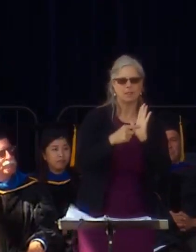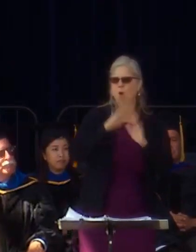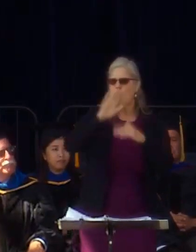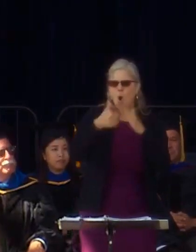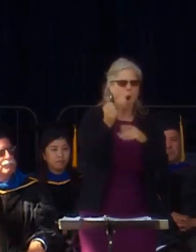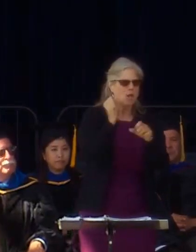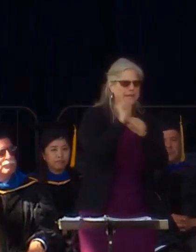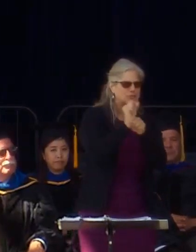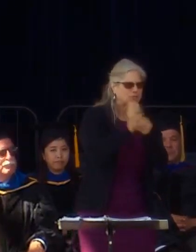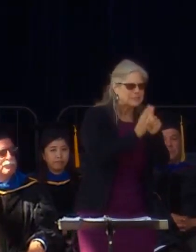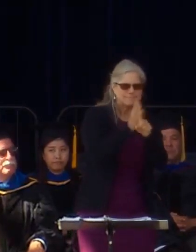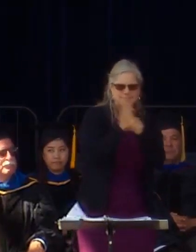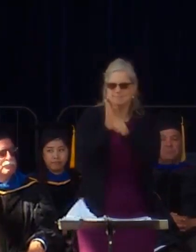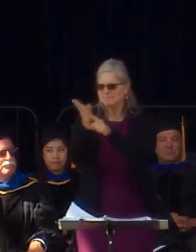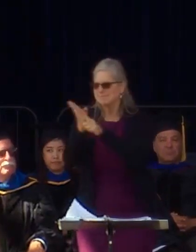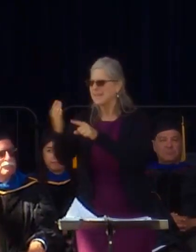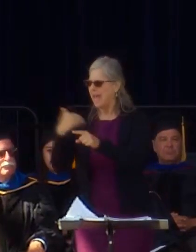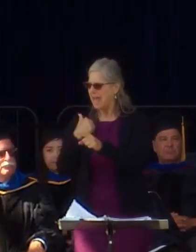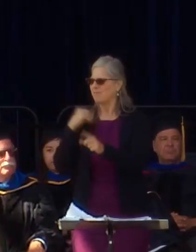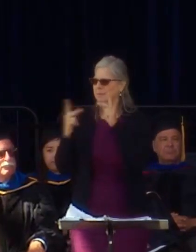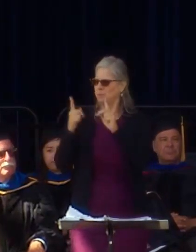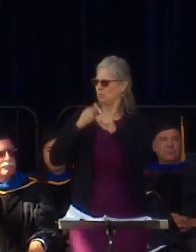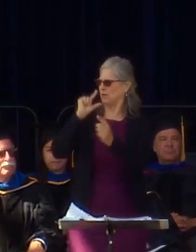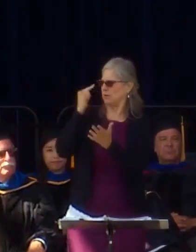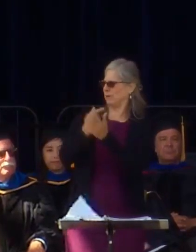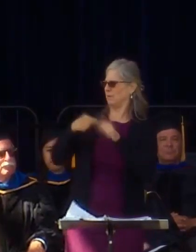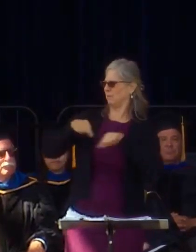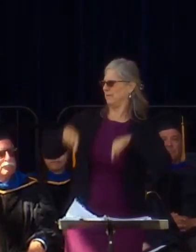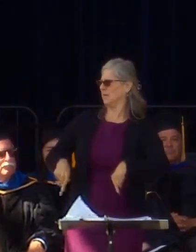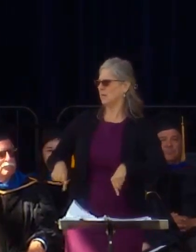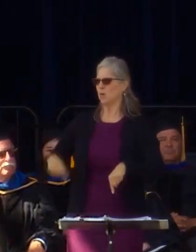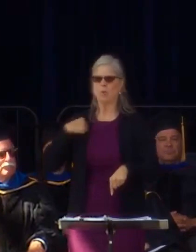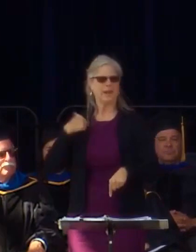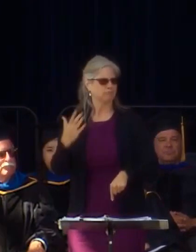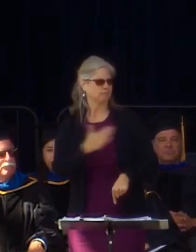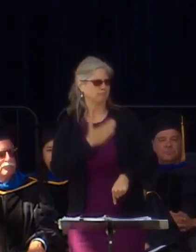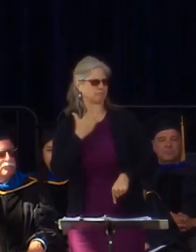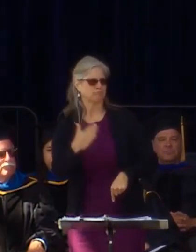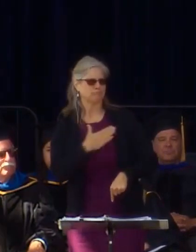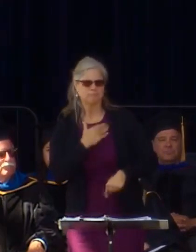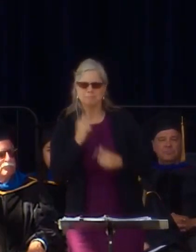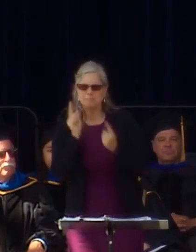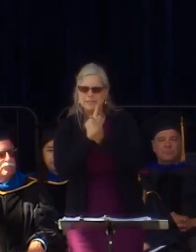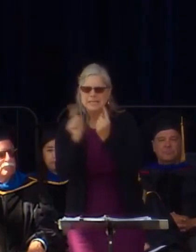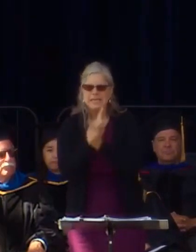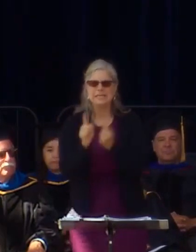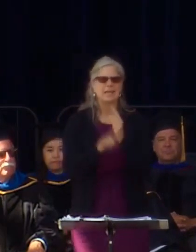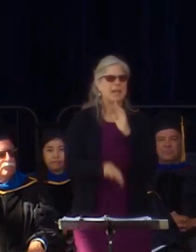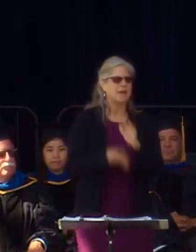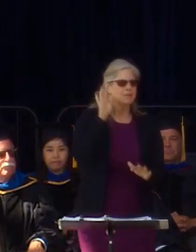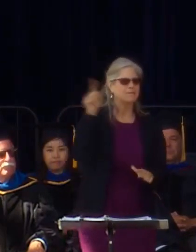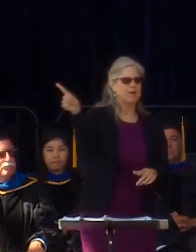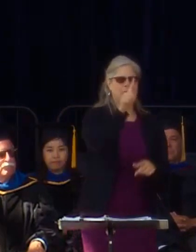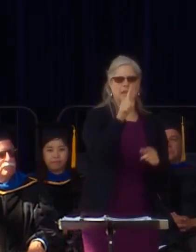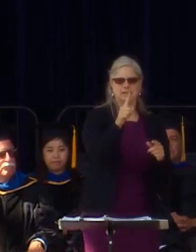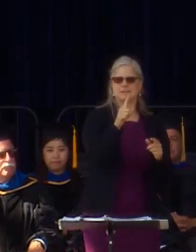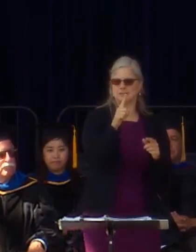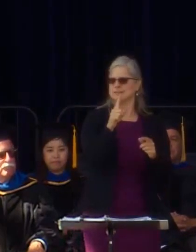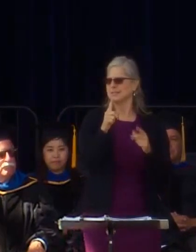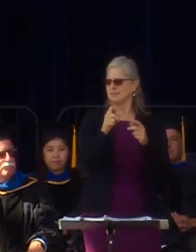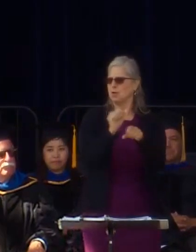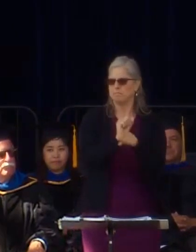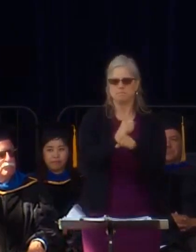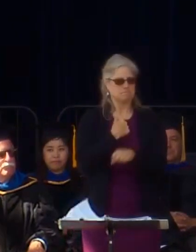all industries, and we're more than willing to meet with you and help you find a foothold. I